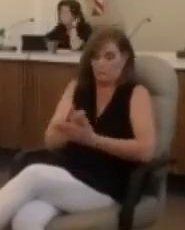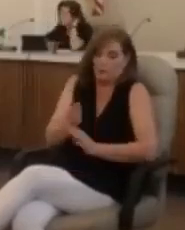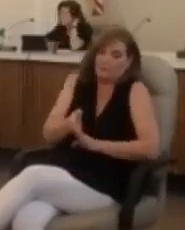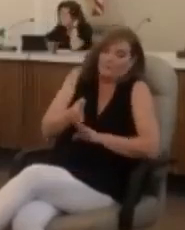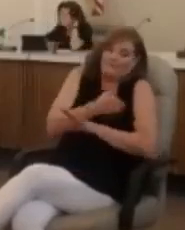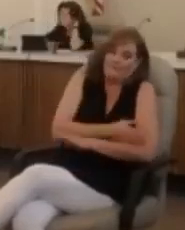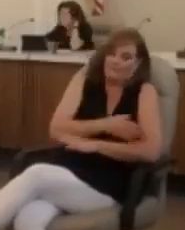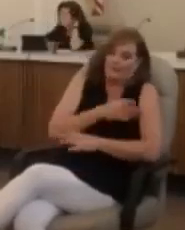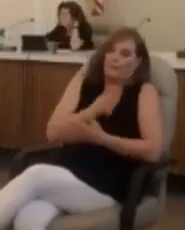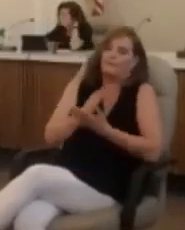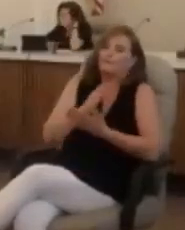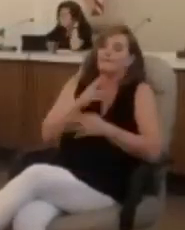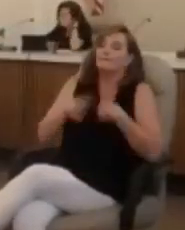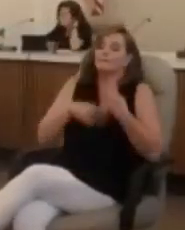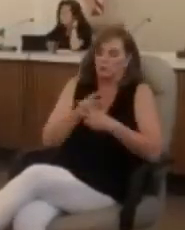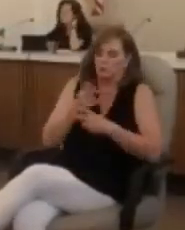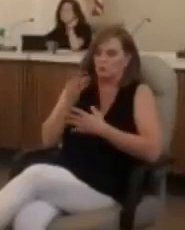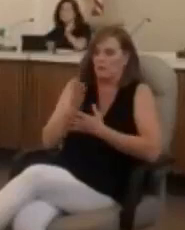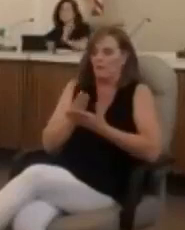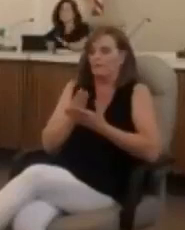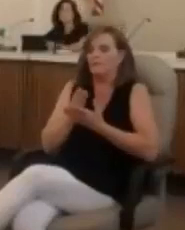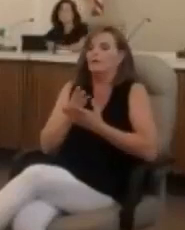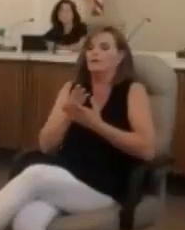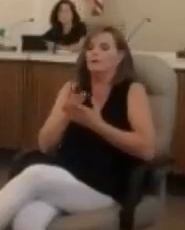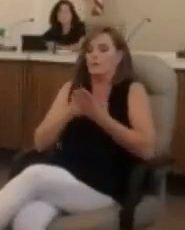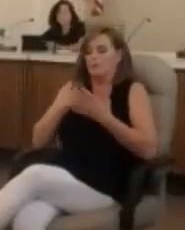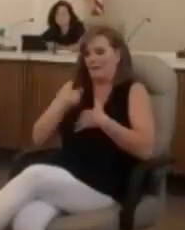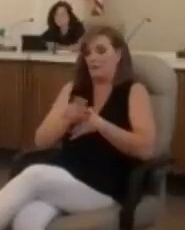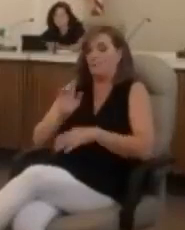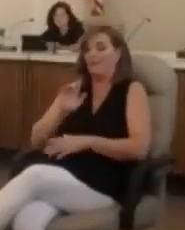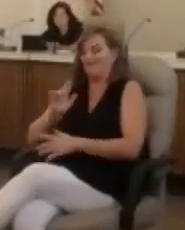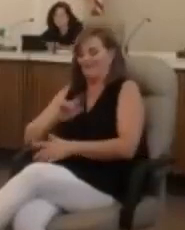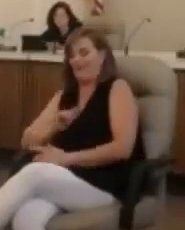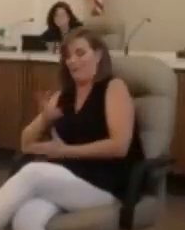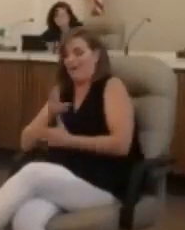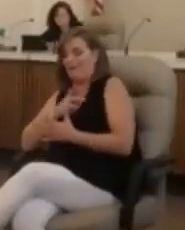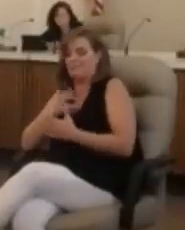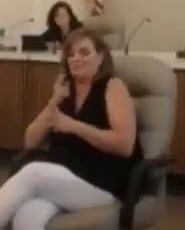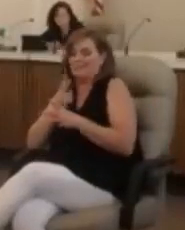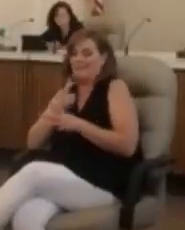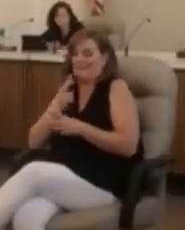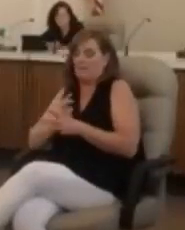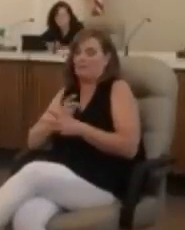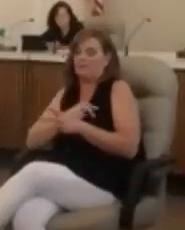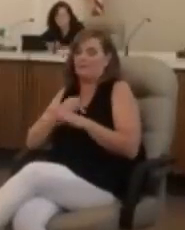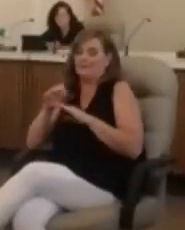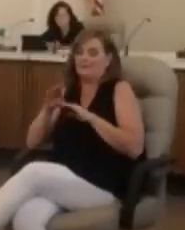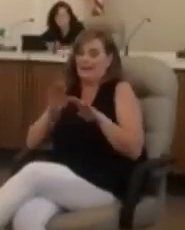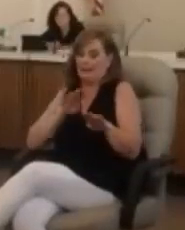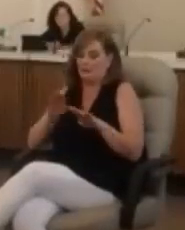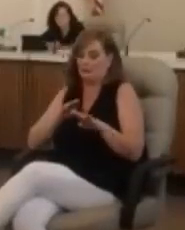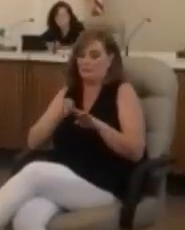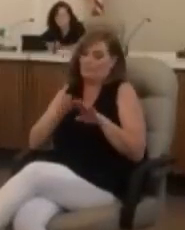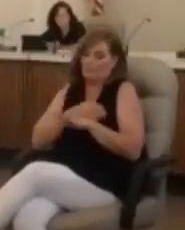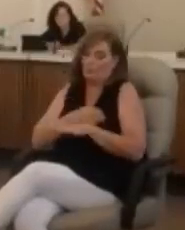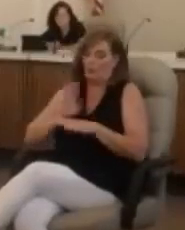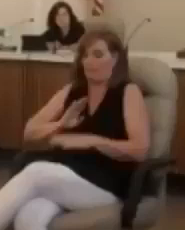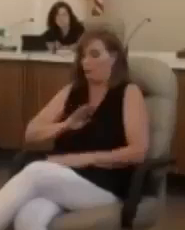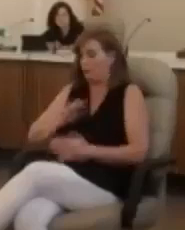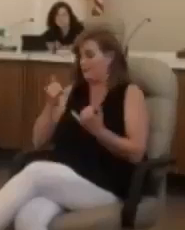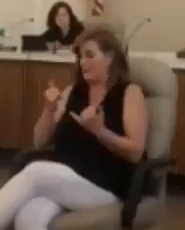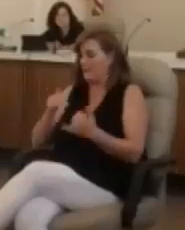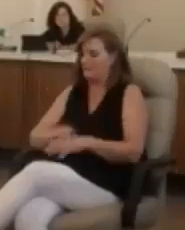they conditioned that on us taking care of this action before the town board here tonight. So the